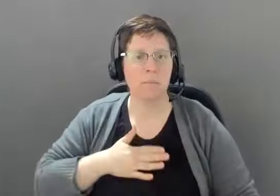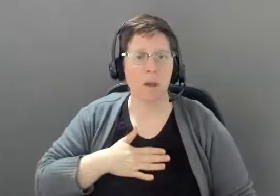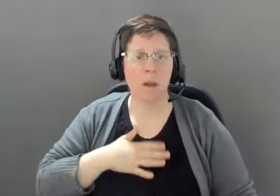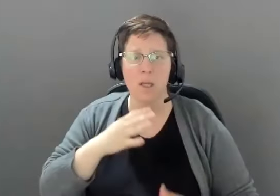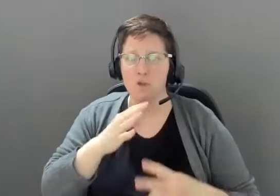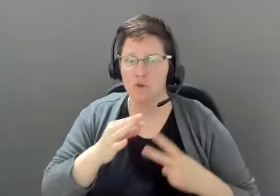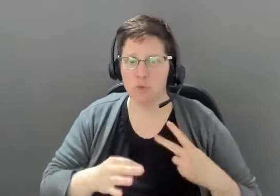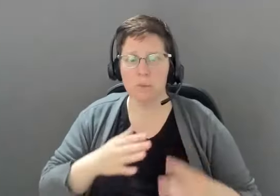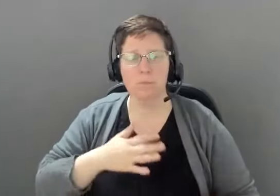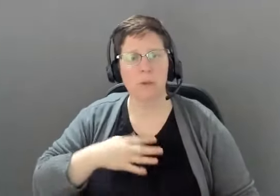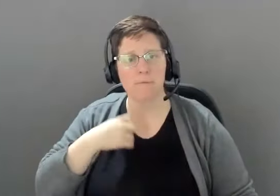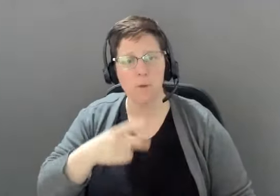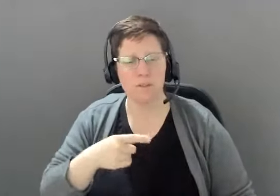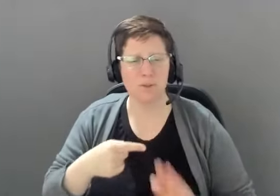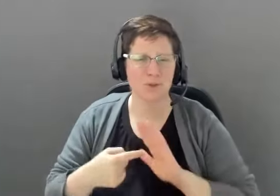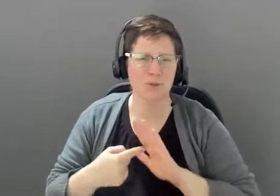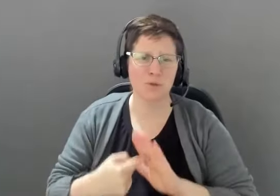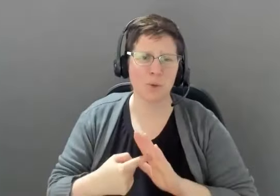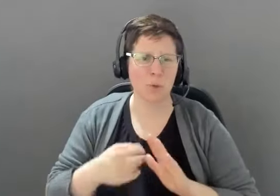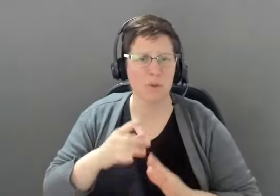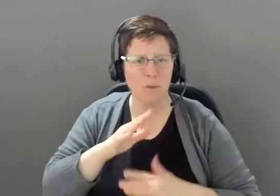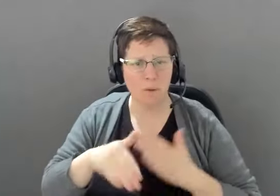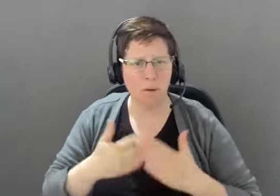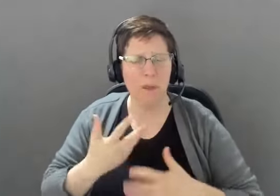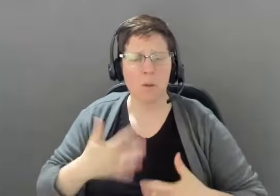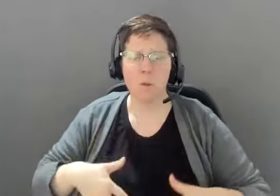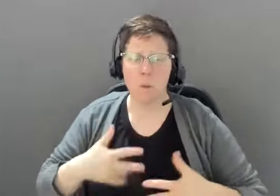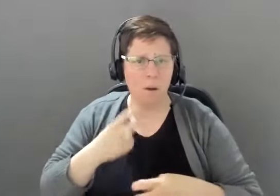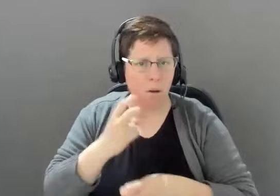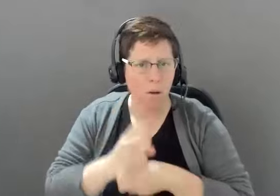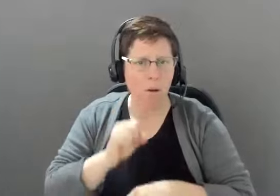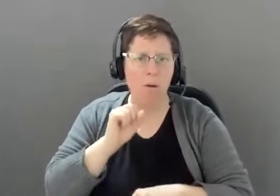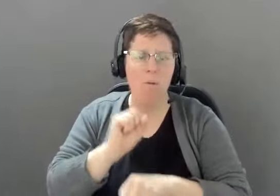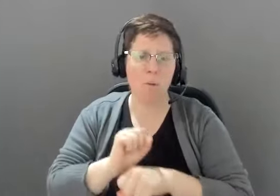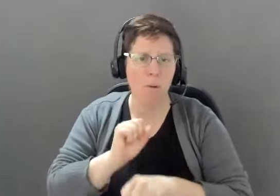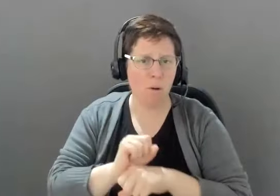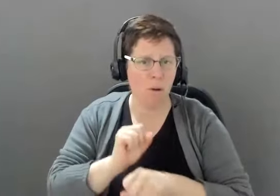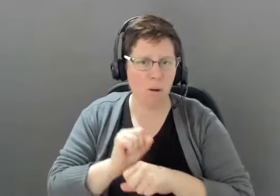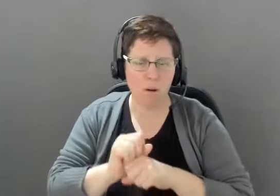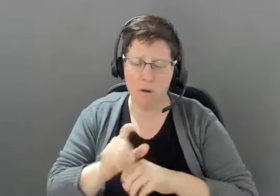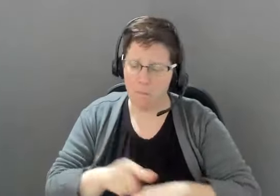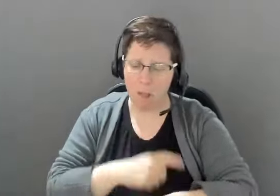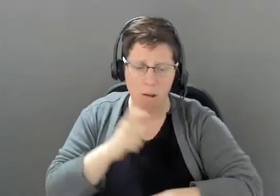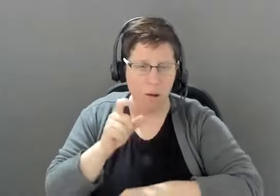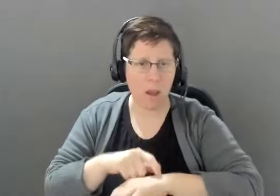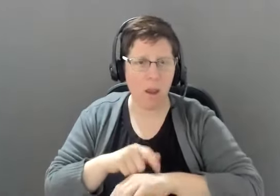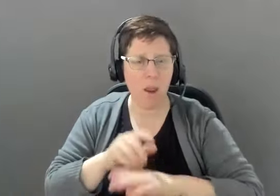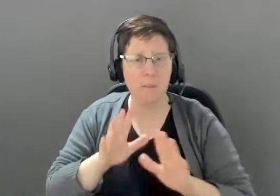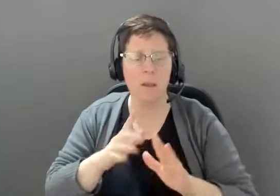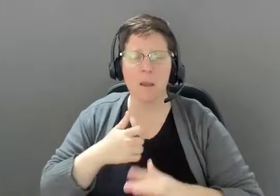to the dedication, the discipline, like the collective and consistent advocacy efforts that you talked about, and it makes us hopeful in terms